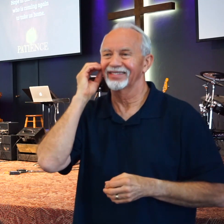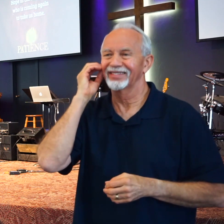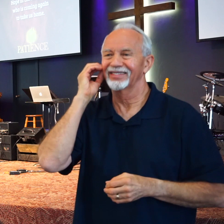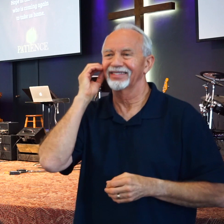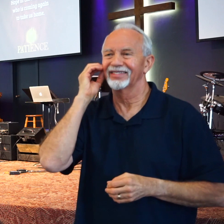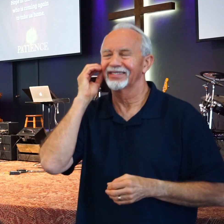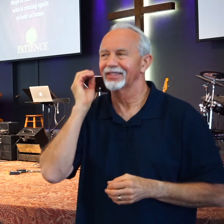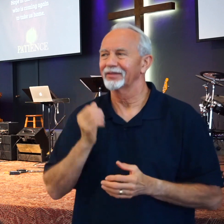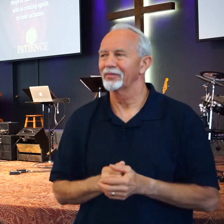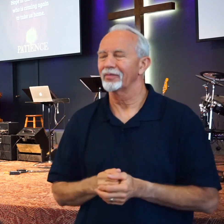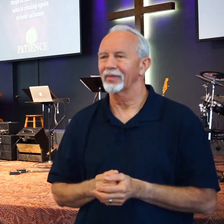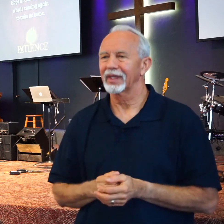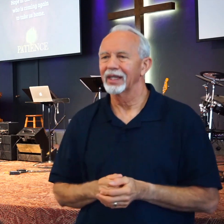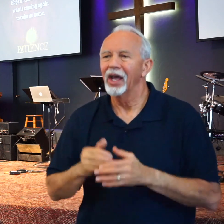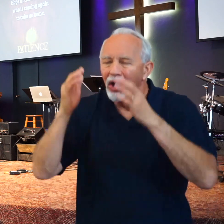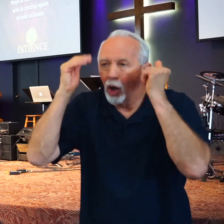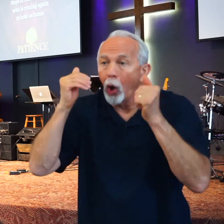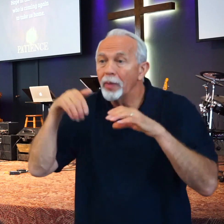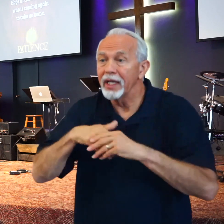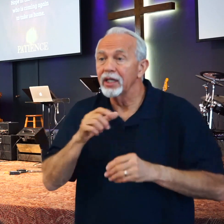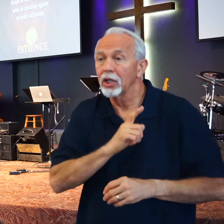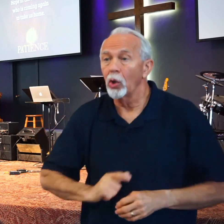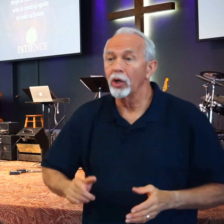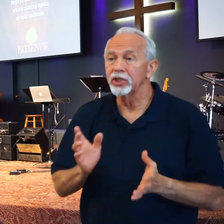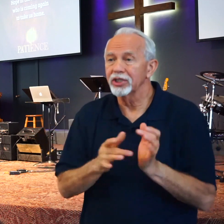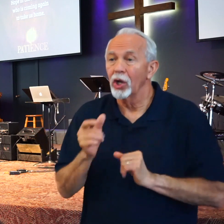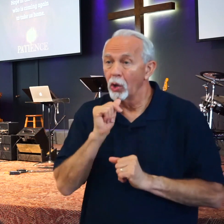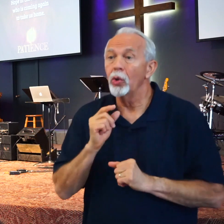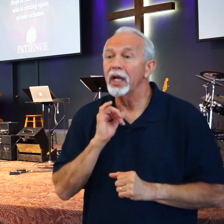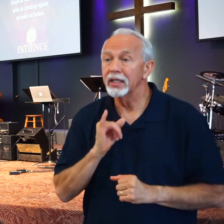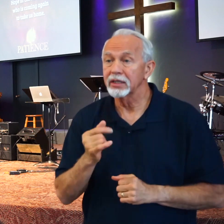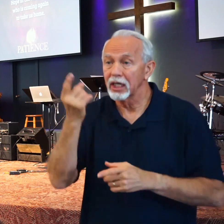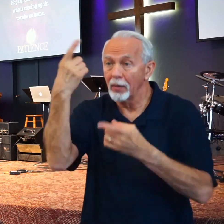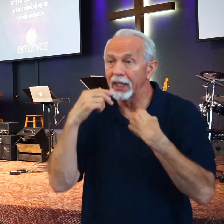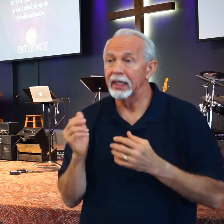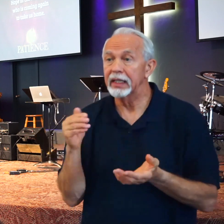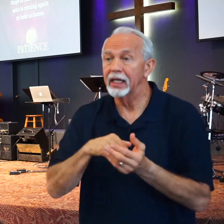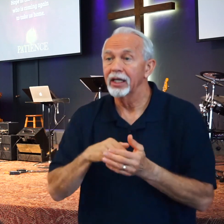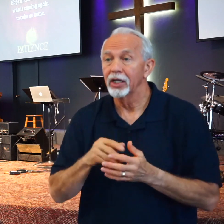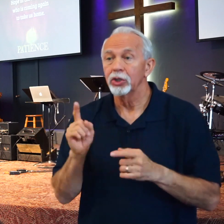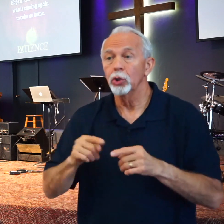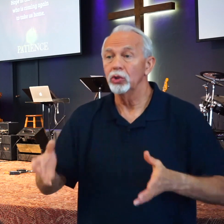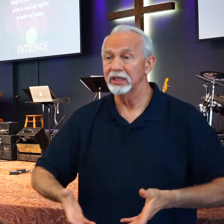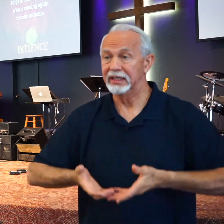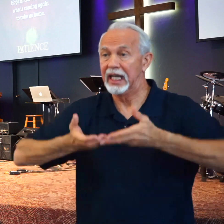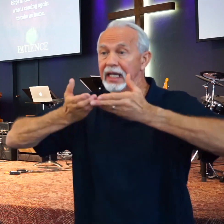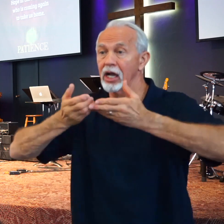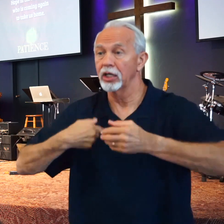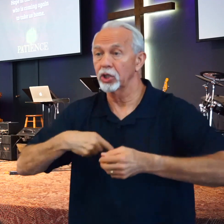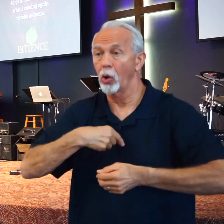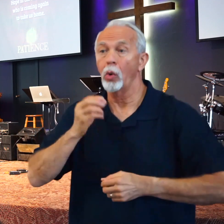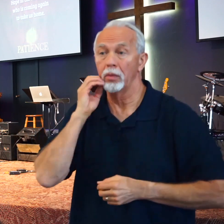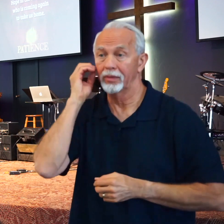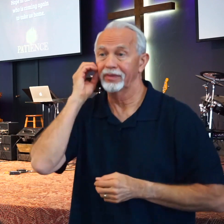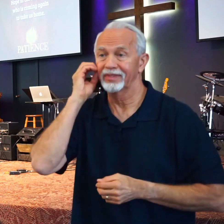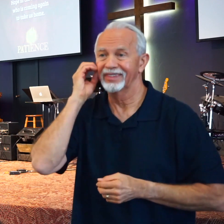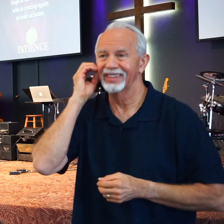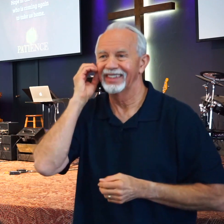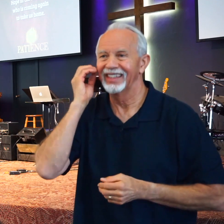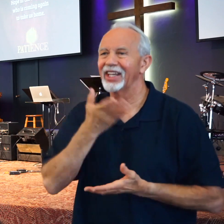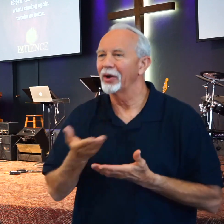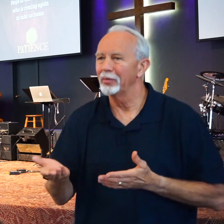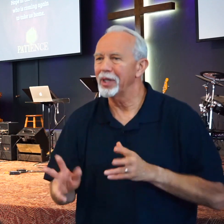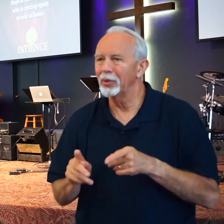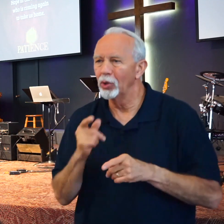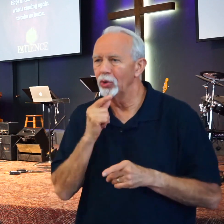Move 3. Hope in the Lord Jesus, who is coming again to take us home. You see, there are those